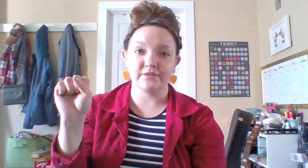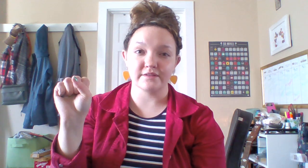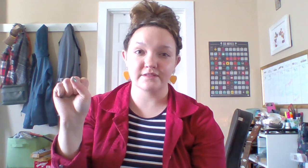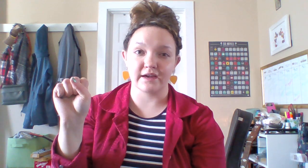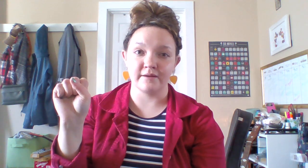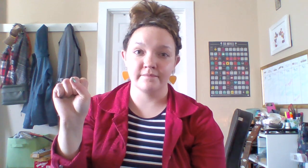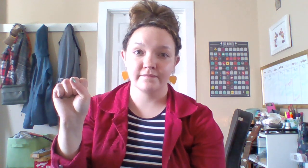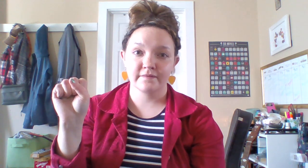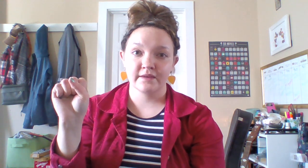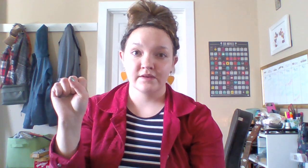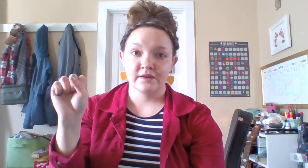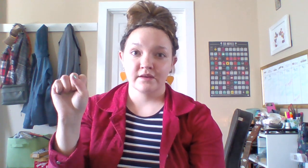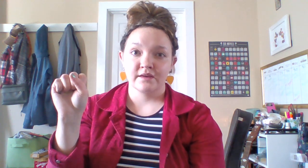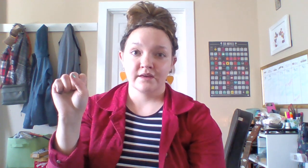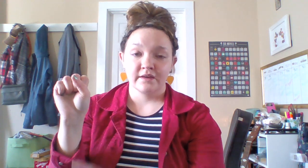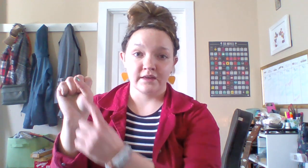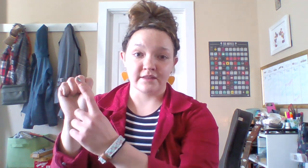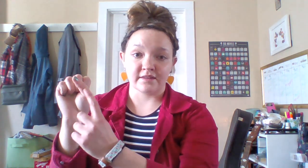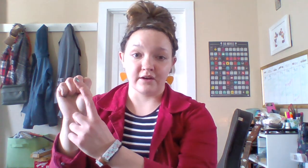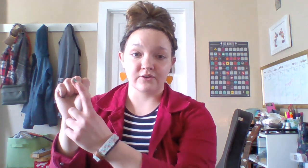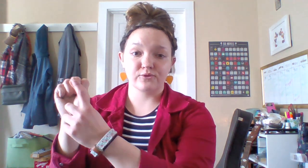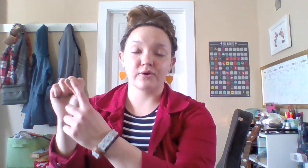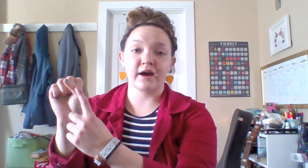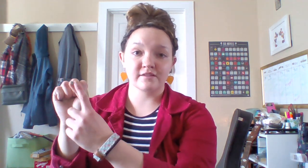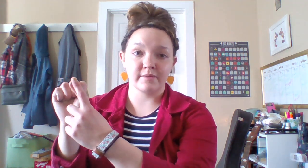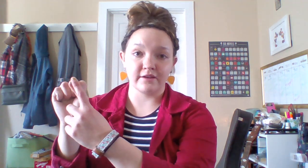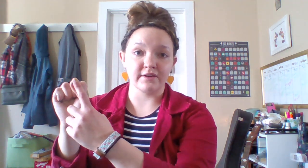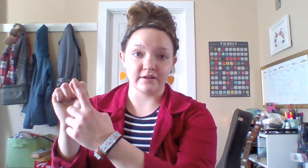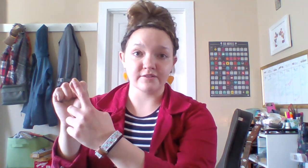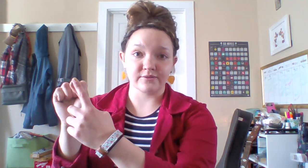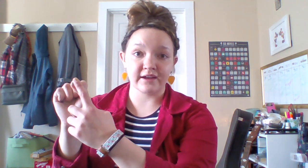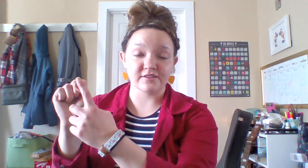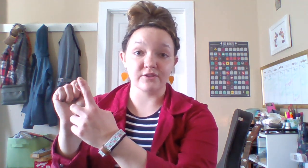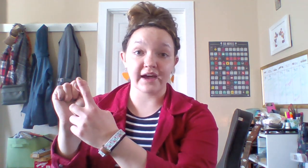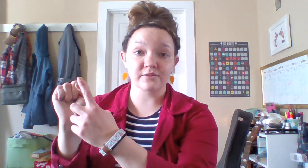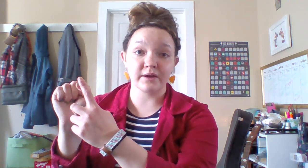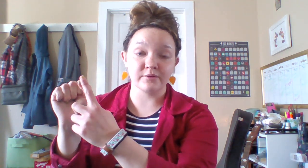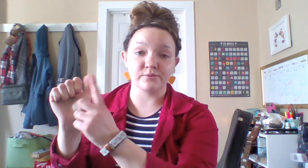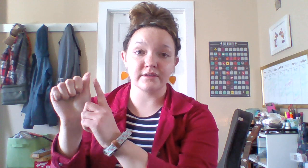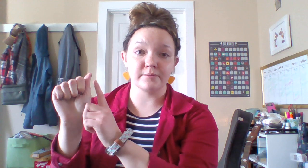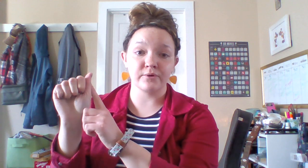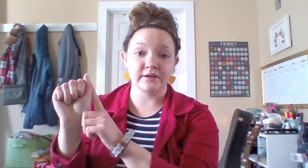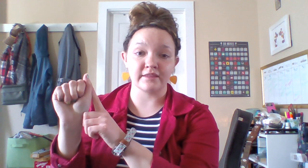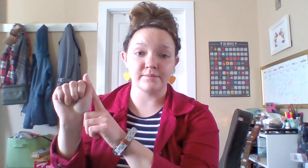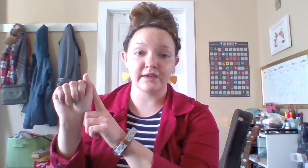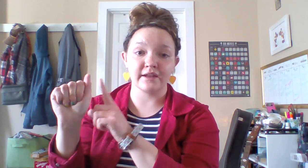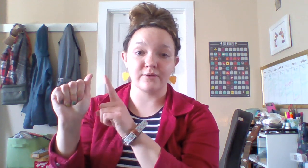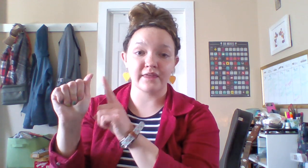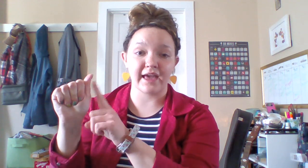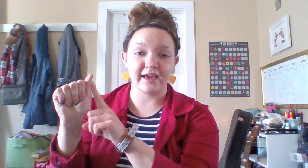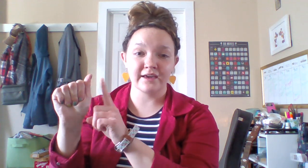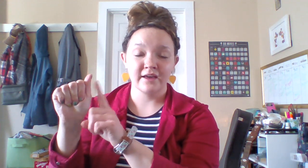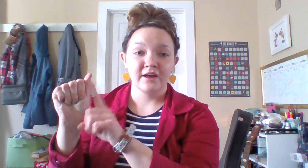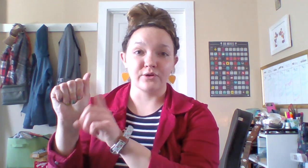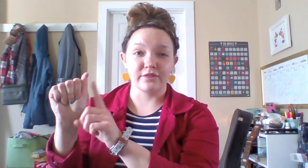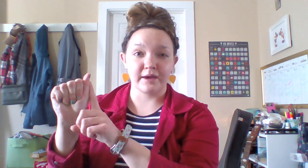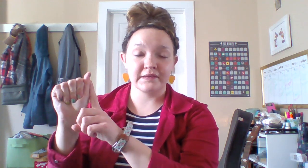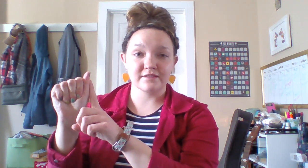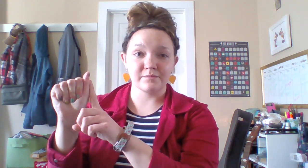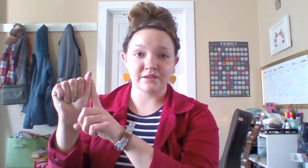this time? It's across my fingers, right? So that's why it was really important at the beginning. With A, your thumb needs to be to